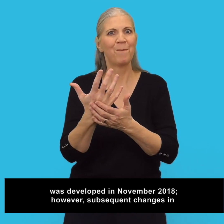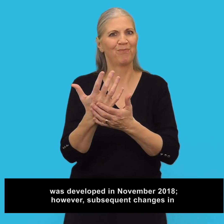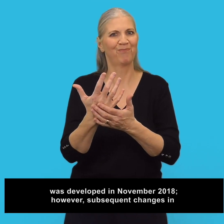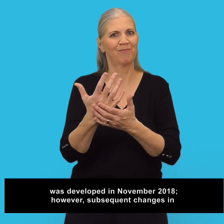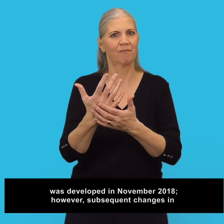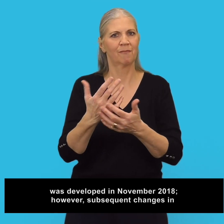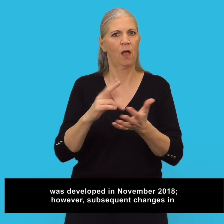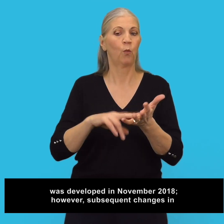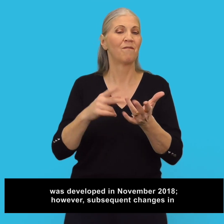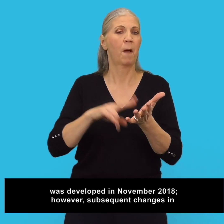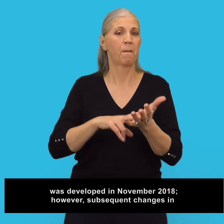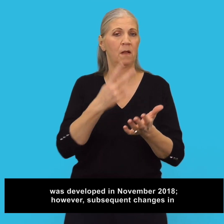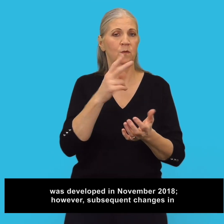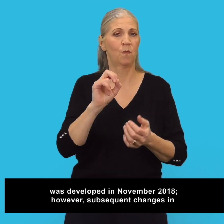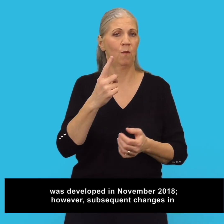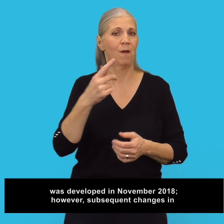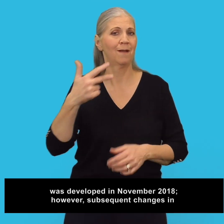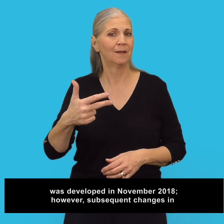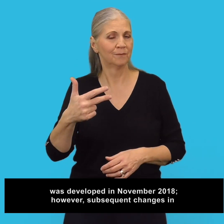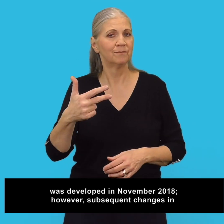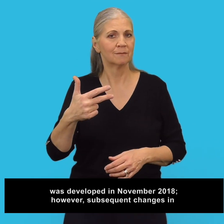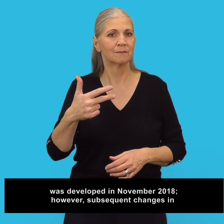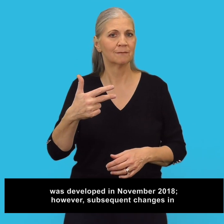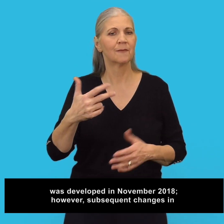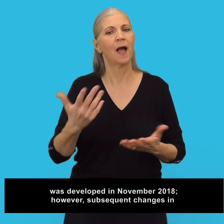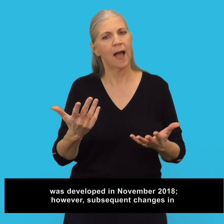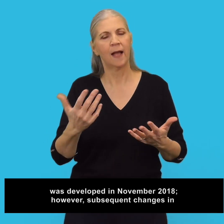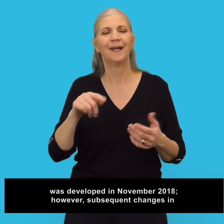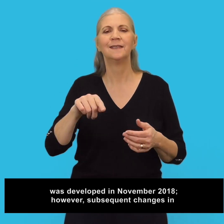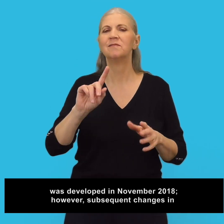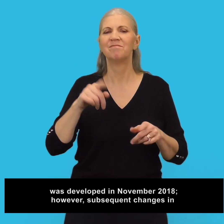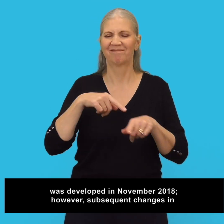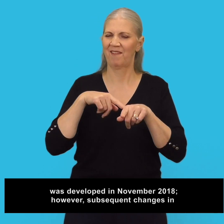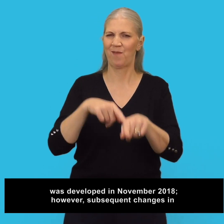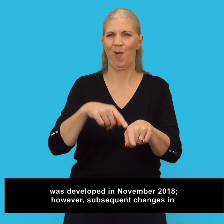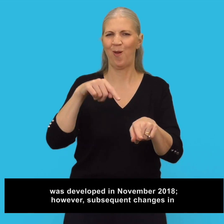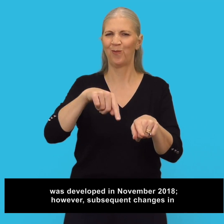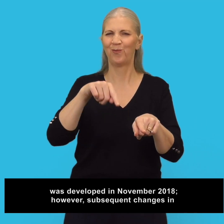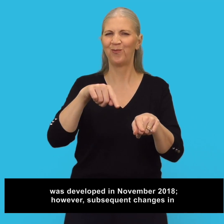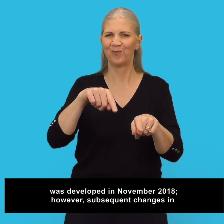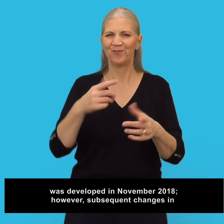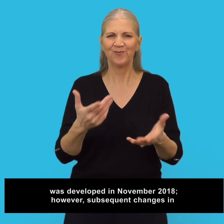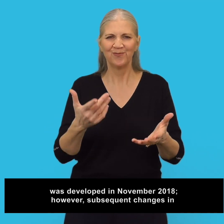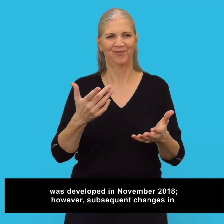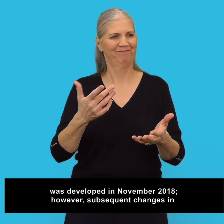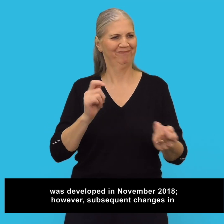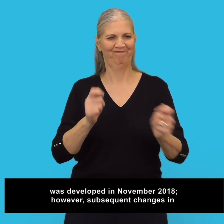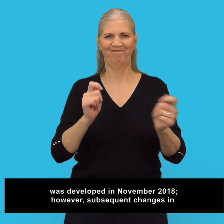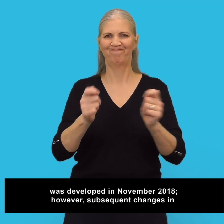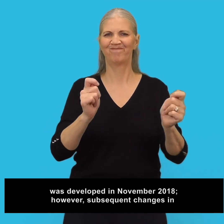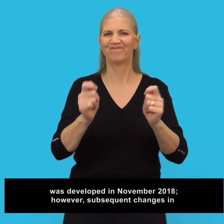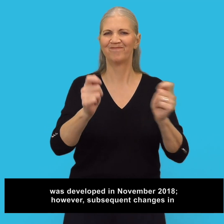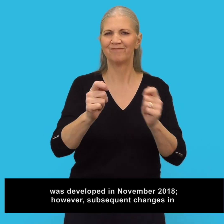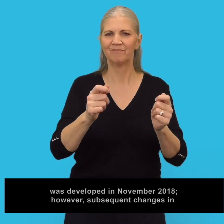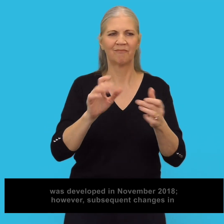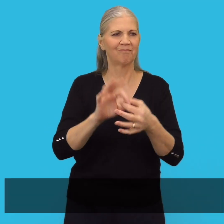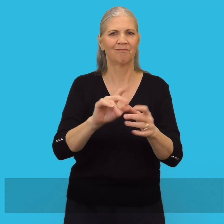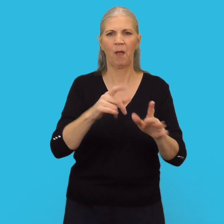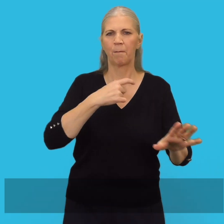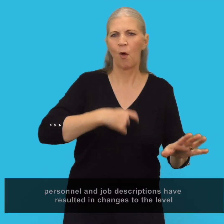2018. However, subsequent changes in personnel and job descriptions have resulted in changes to the